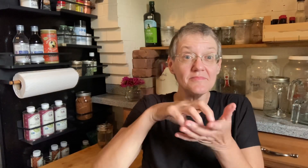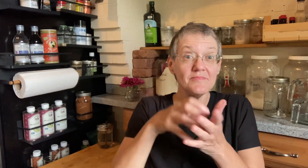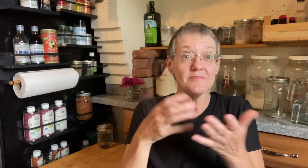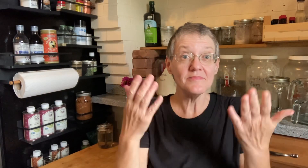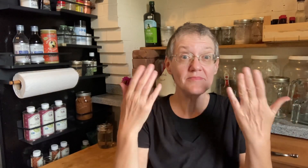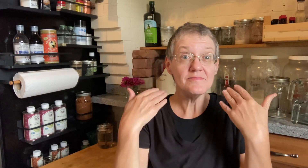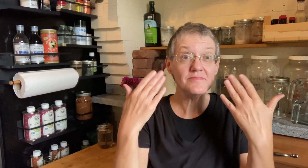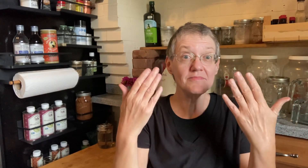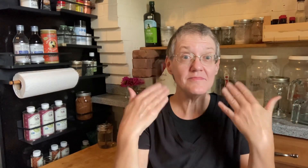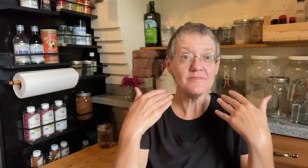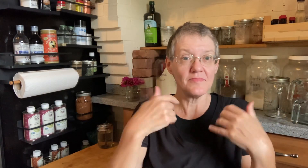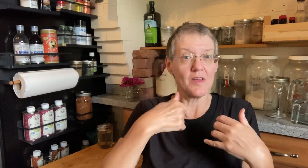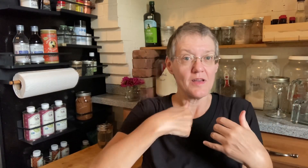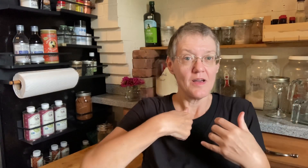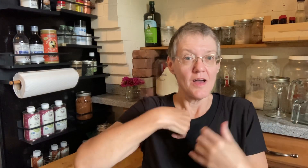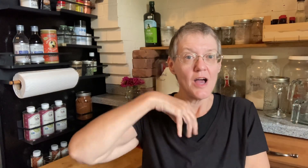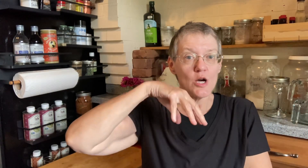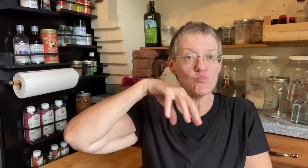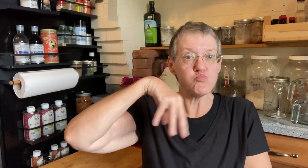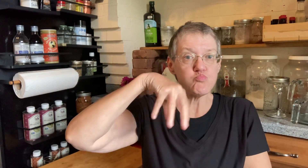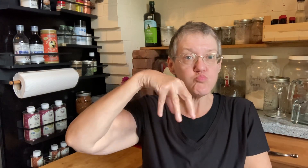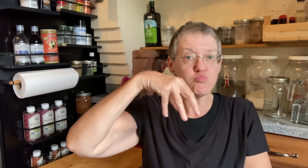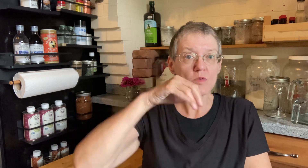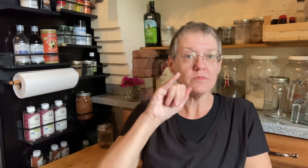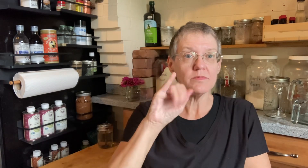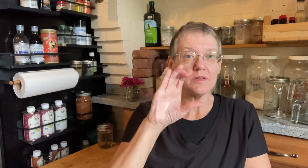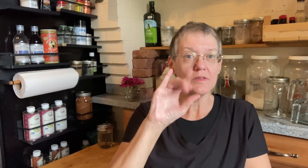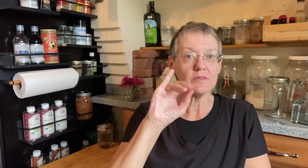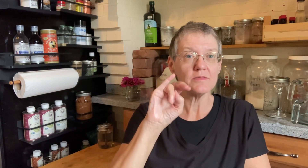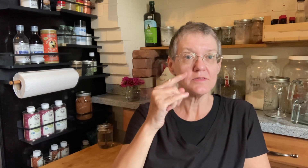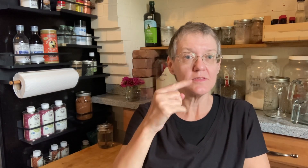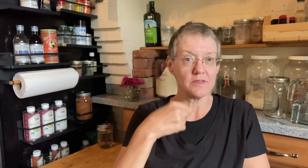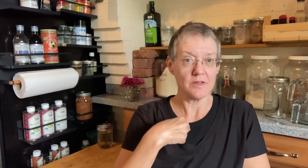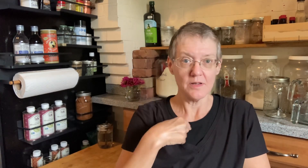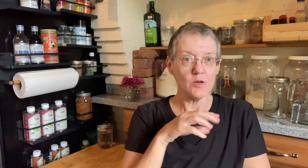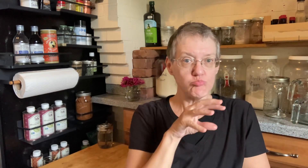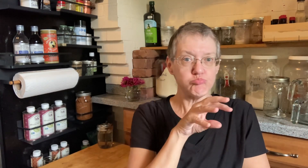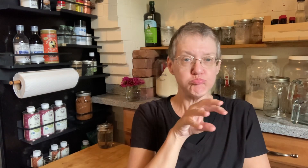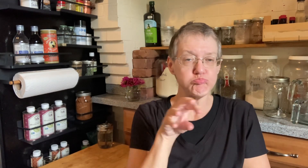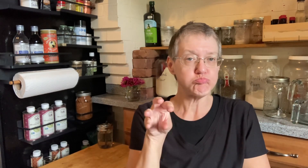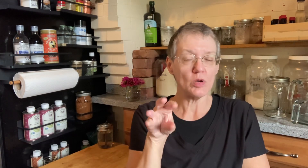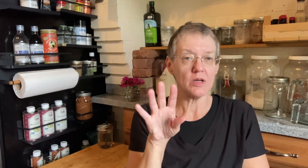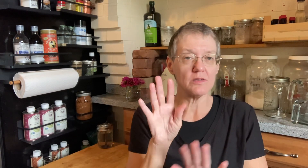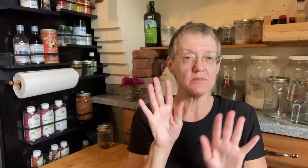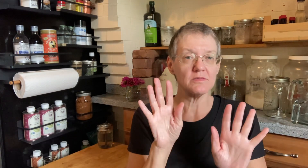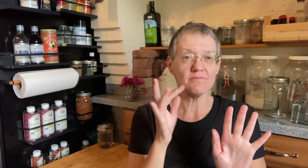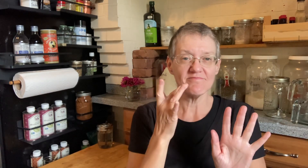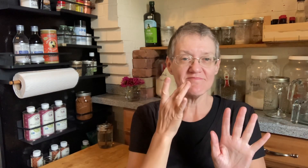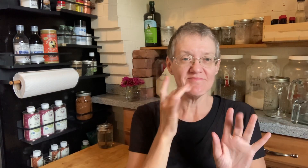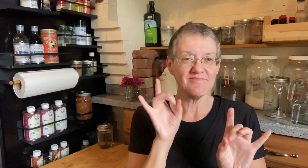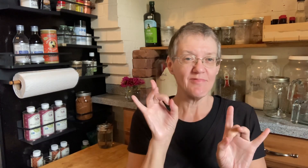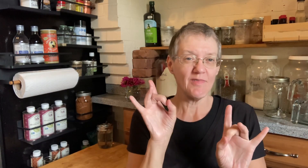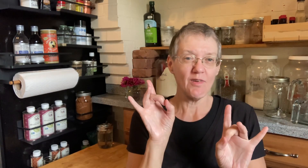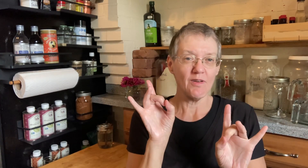Now while the cookies were cooling, I mixed up some icing. I filmed it too, but oh, it was